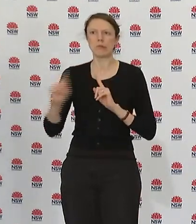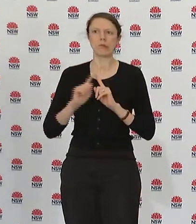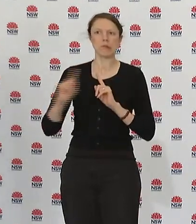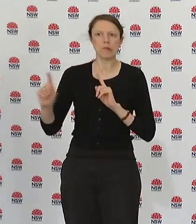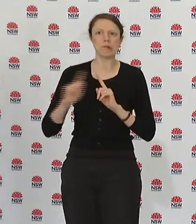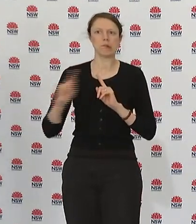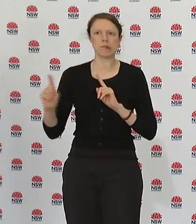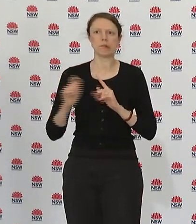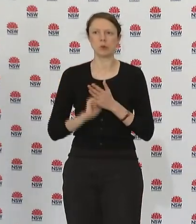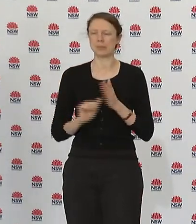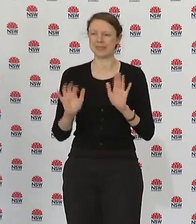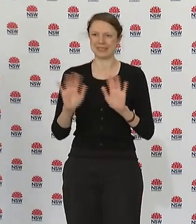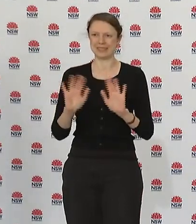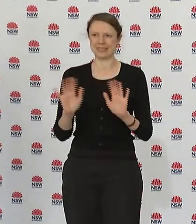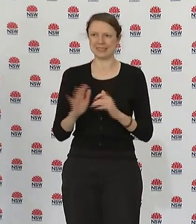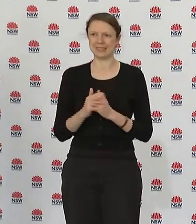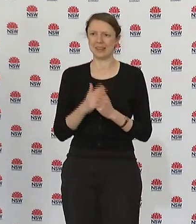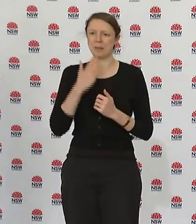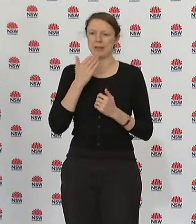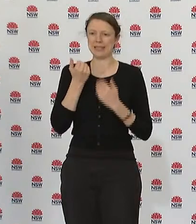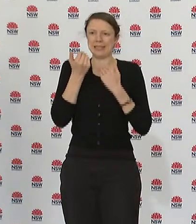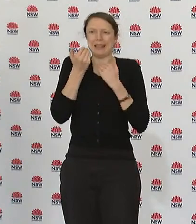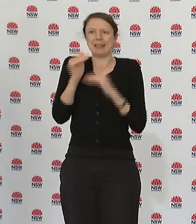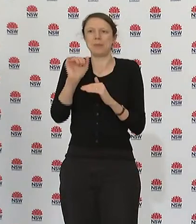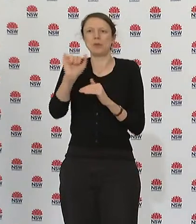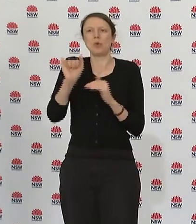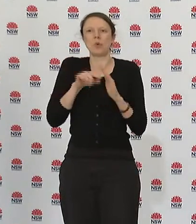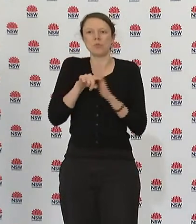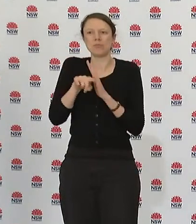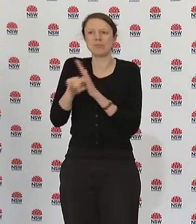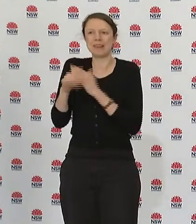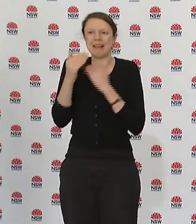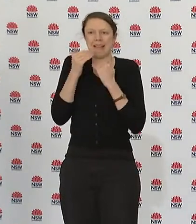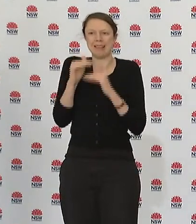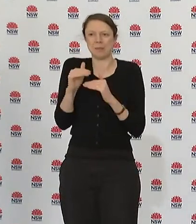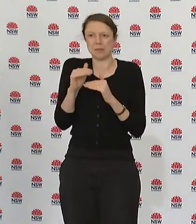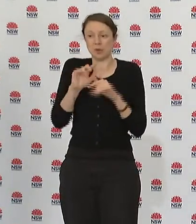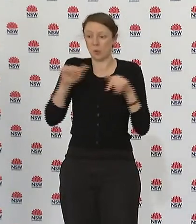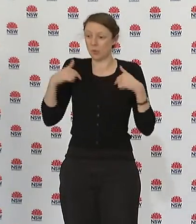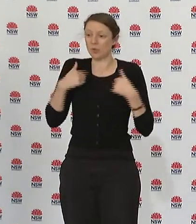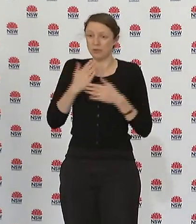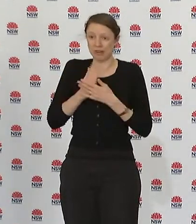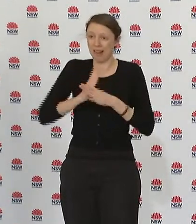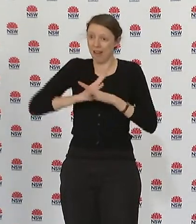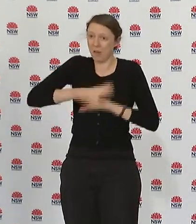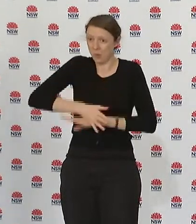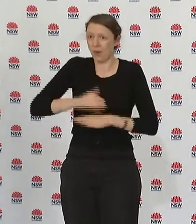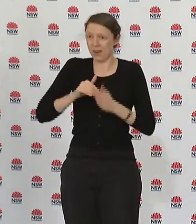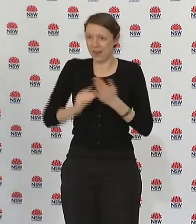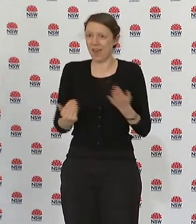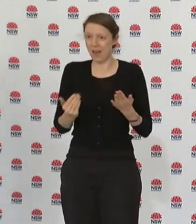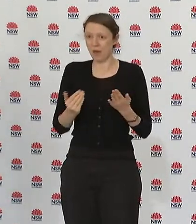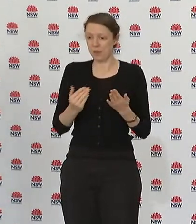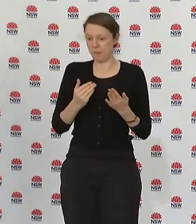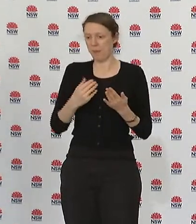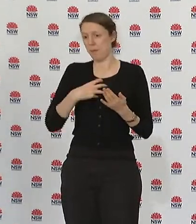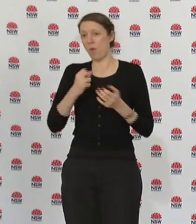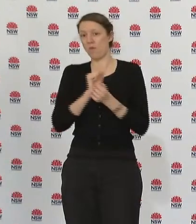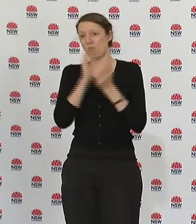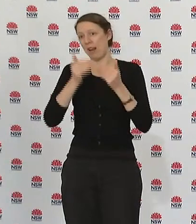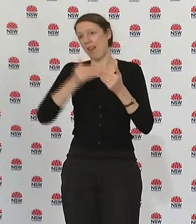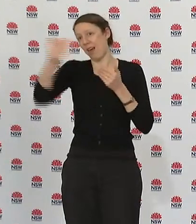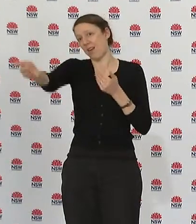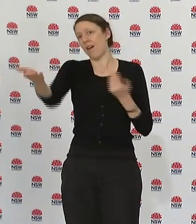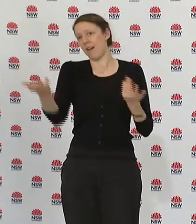real constraint. Please limit your activities. We are doing the hard yards now so that we can live more freely down the track.